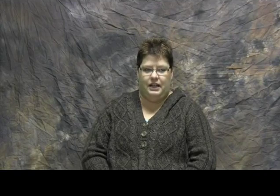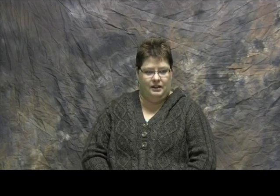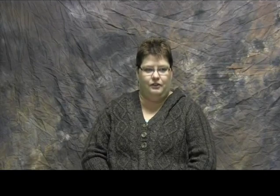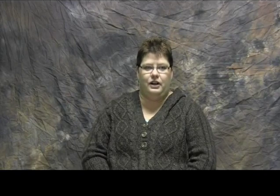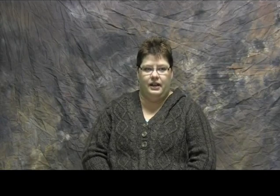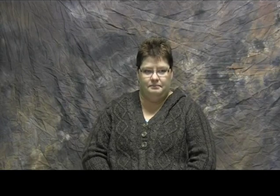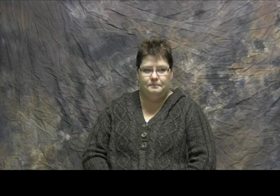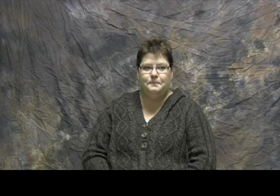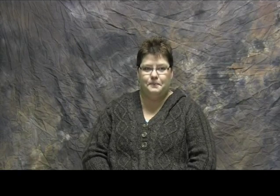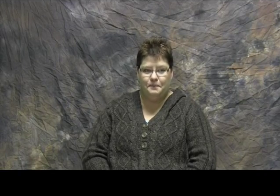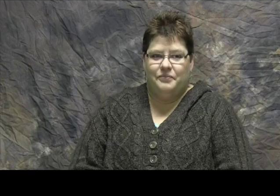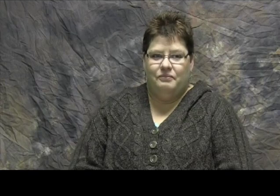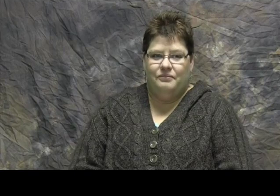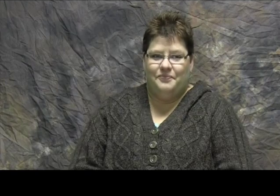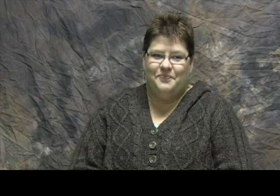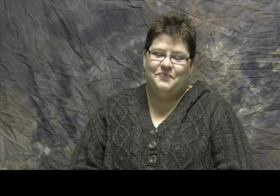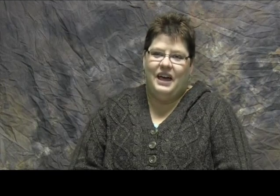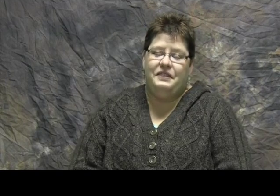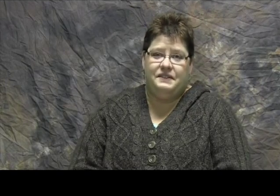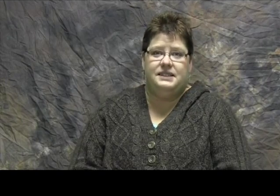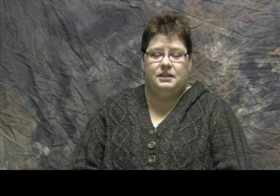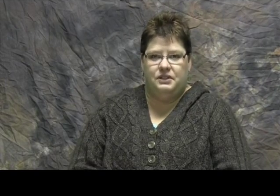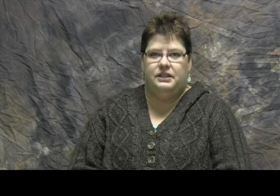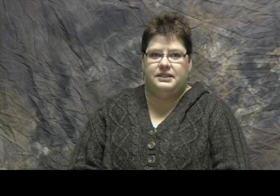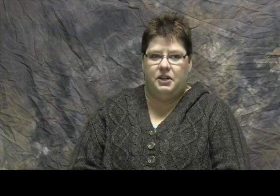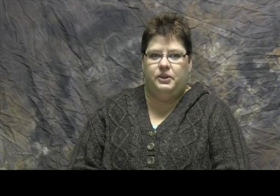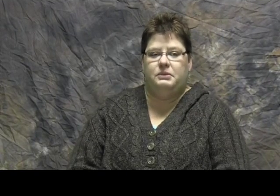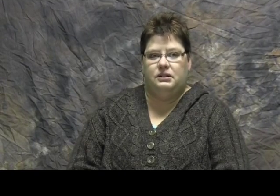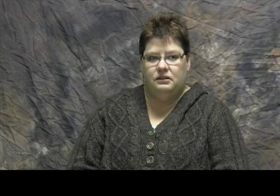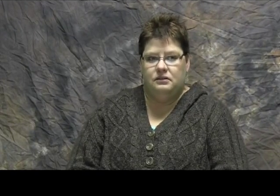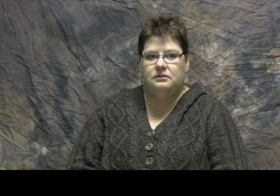I had ever had. I think that's something that's stayed with me,